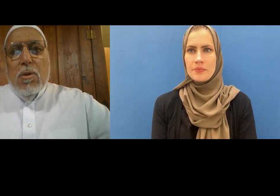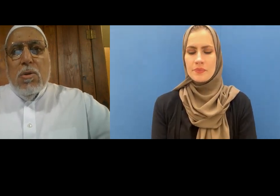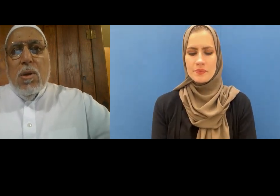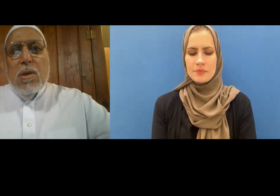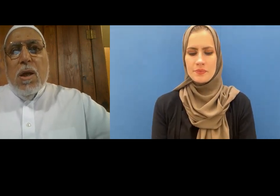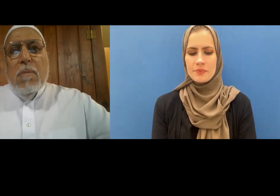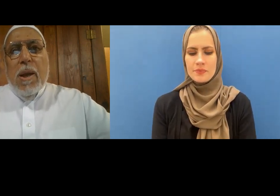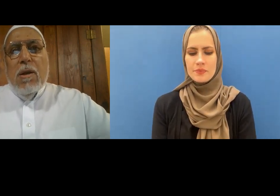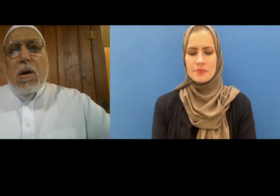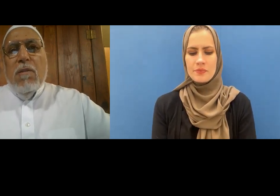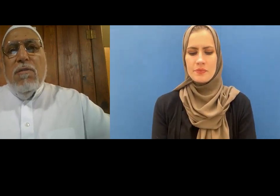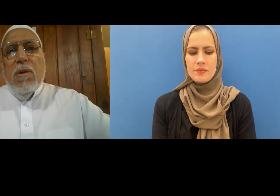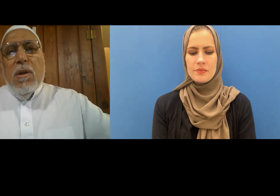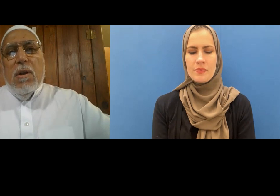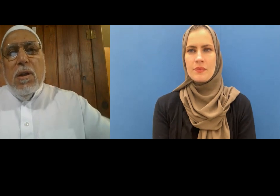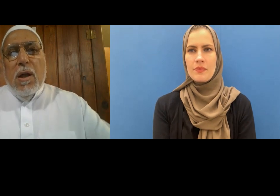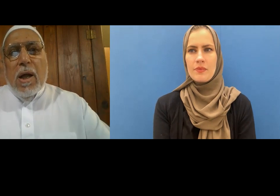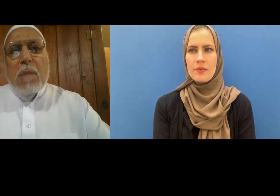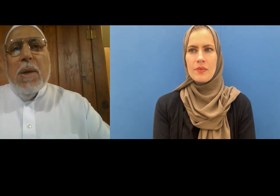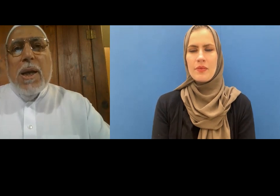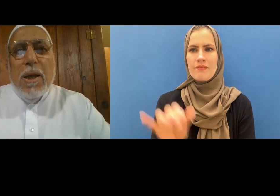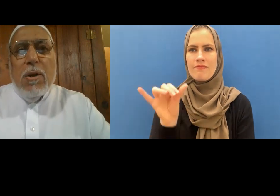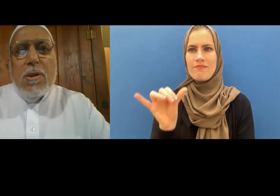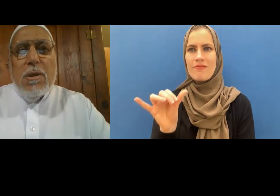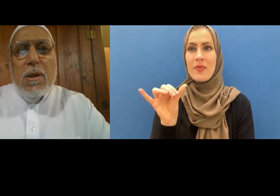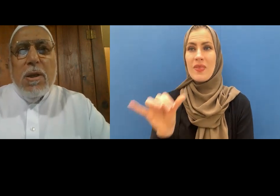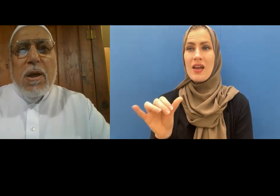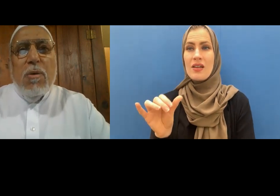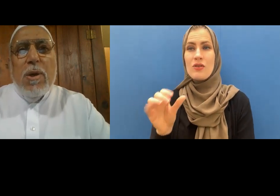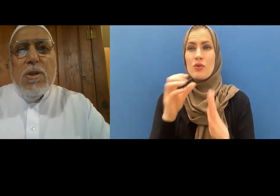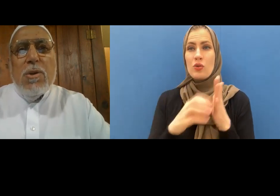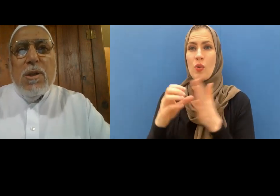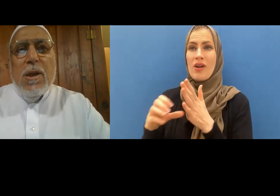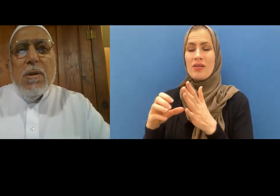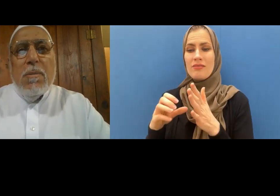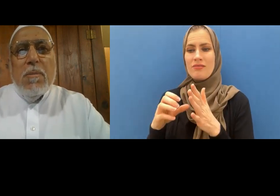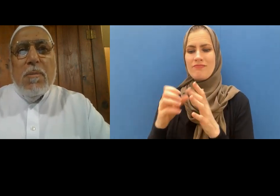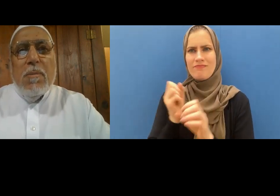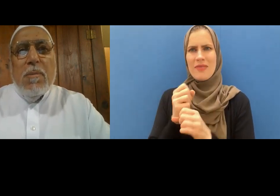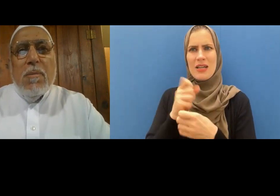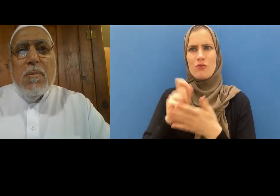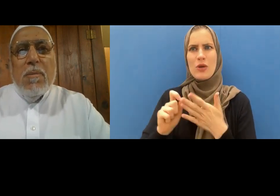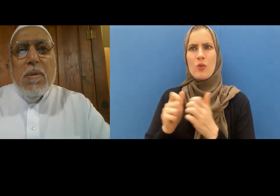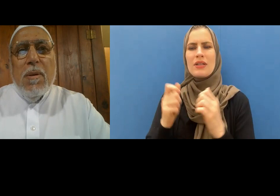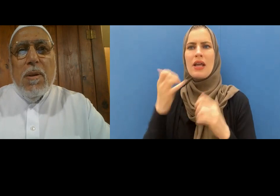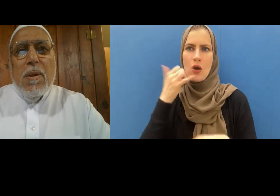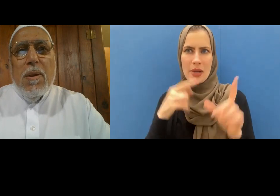And those surahs are made of Arabic letters like the ones you see.